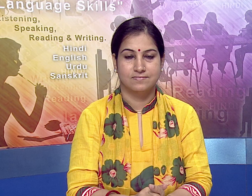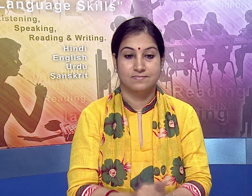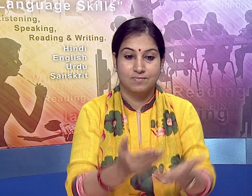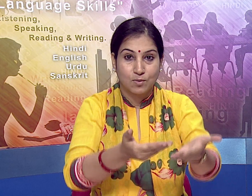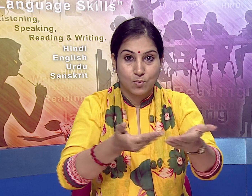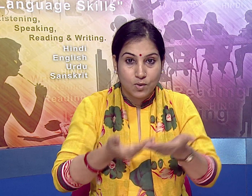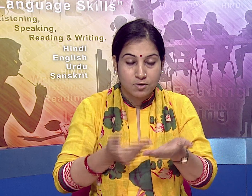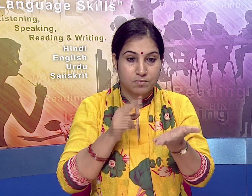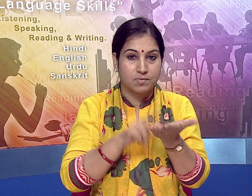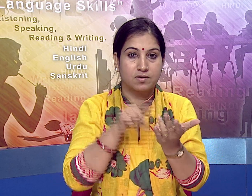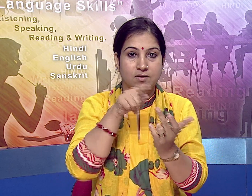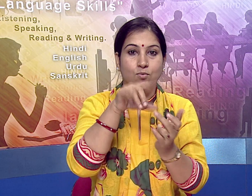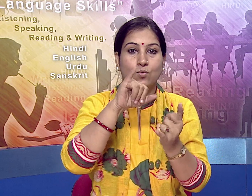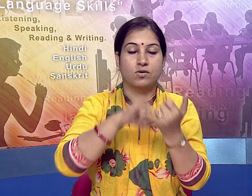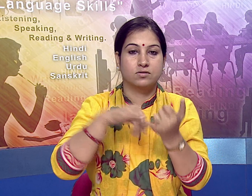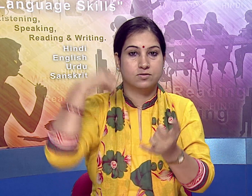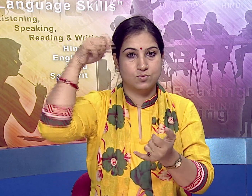welcome to NIOS.